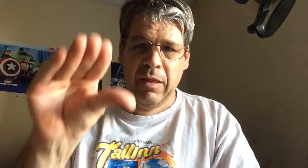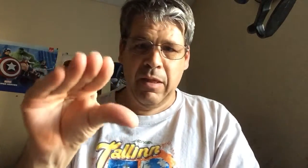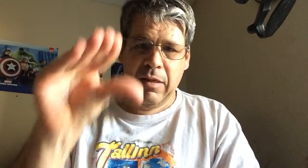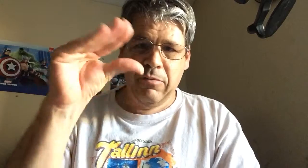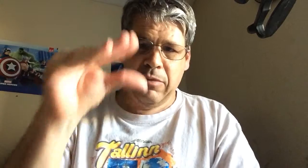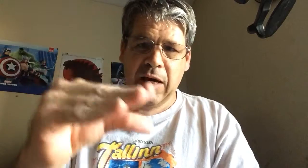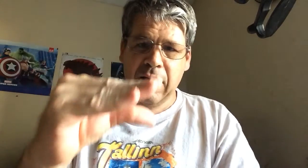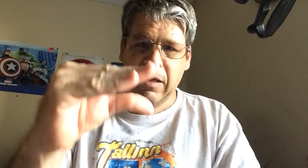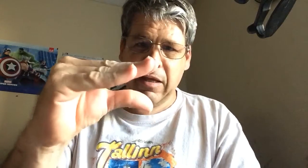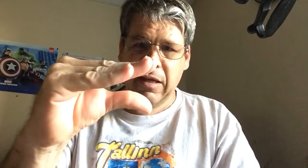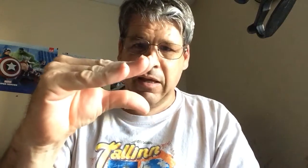The